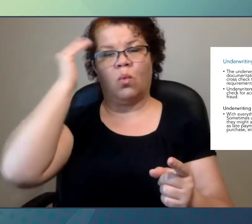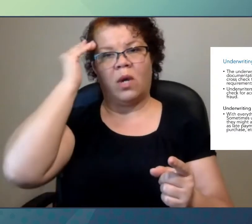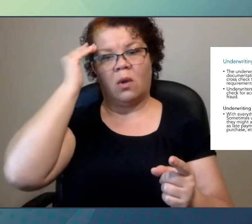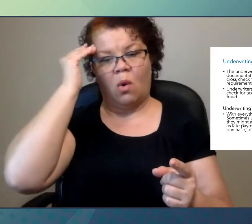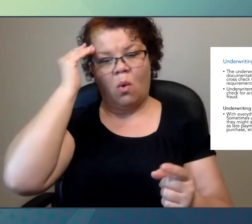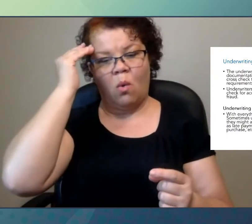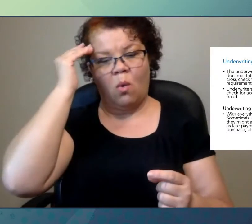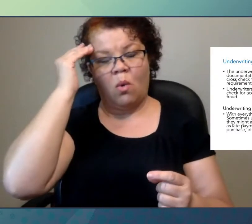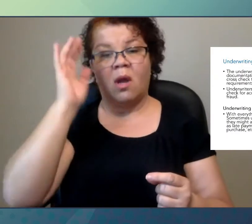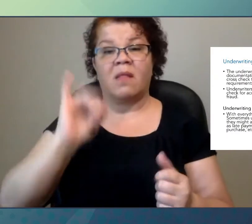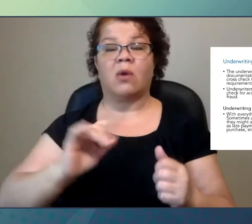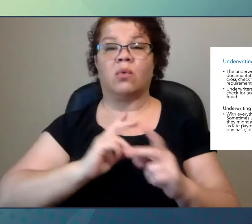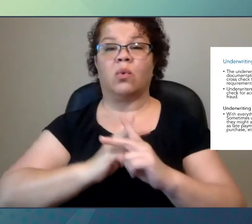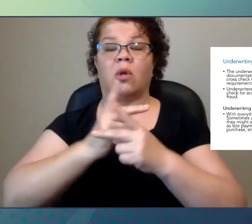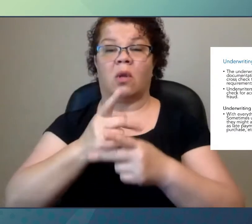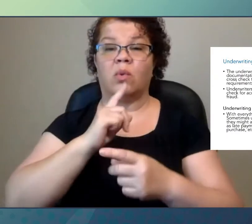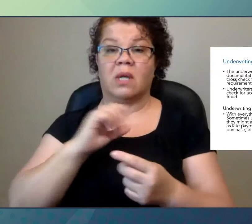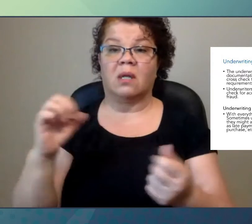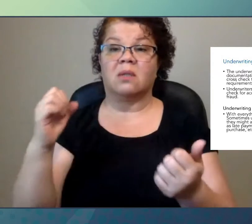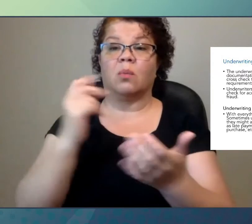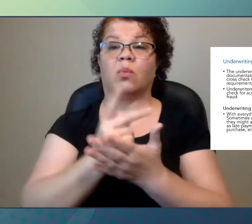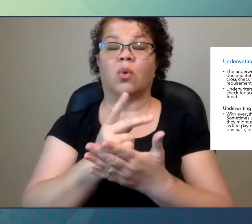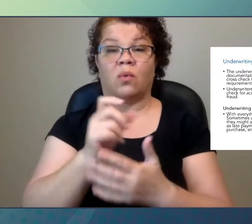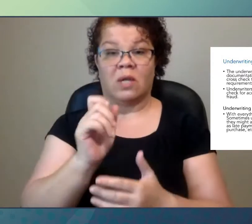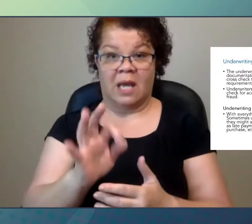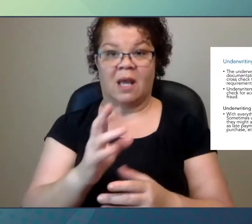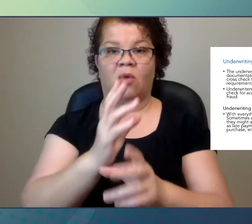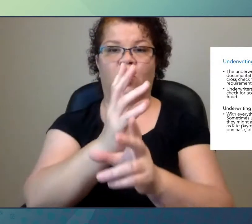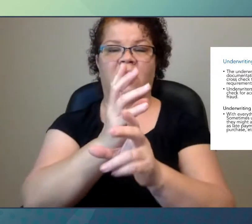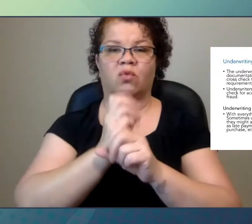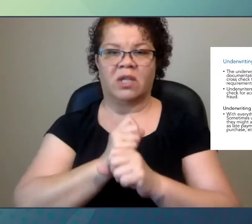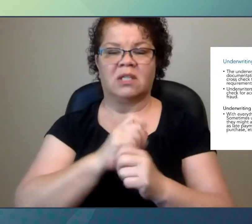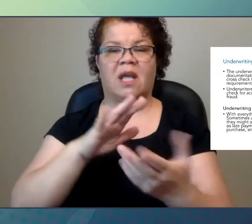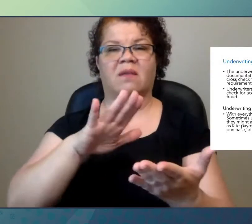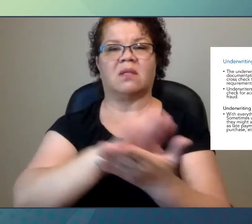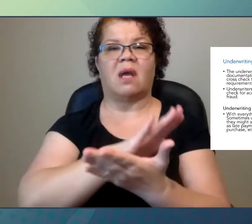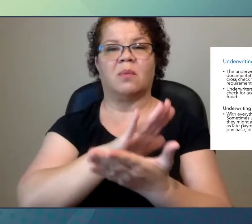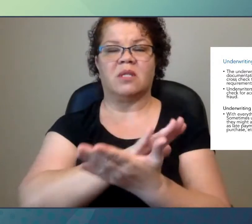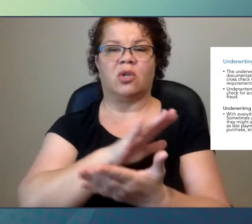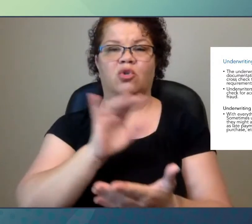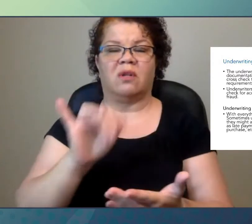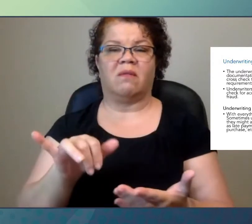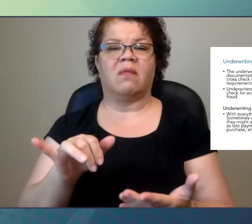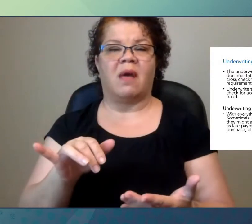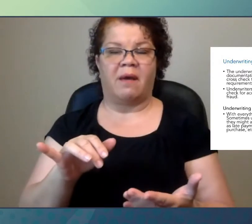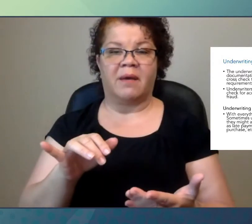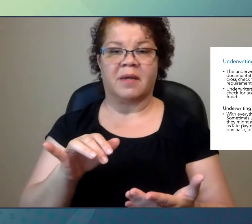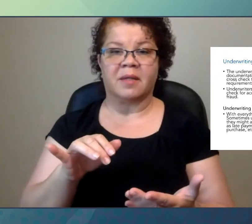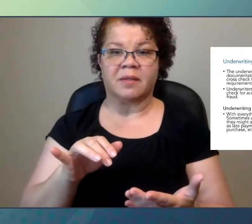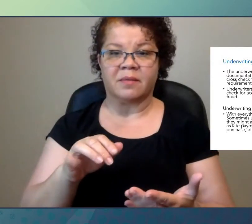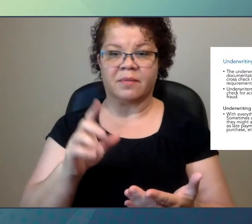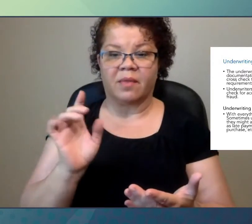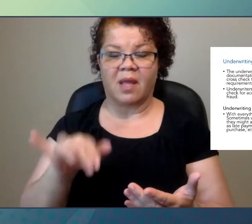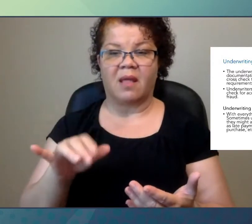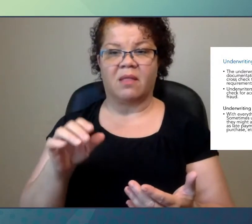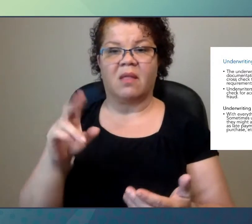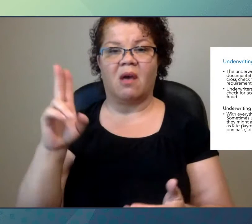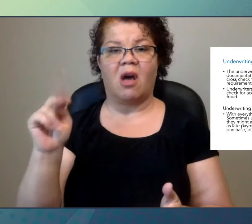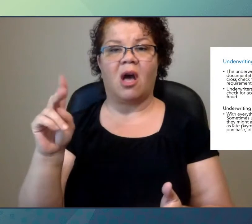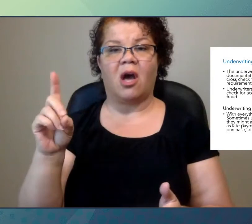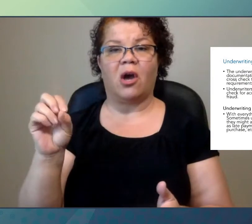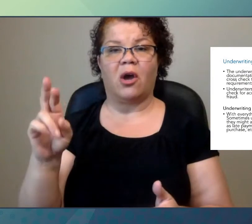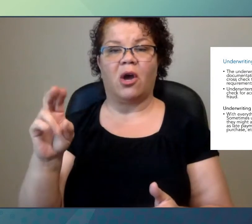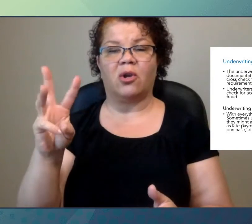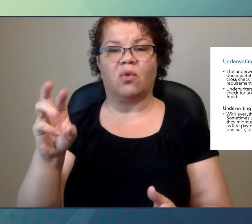your loan is approved as long as we receive the documentation that the underwriter has conditioned the